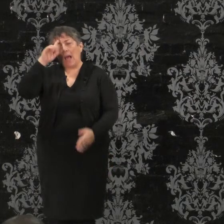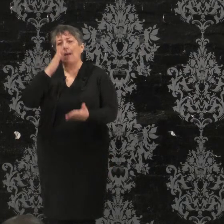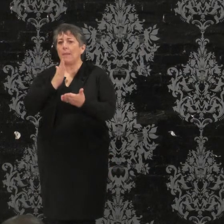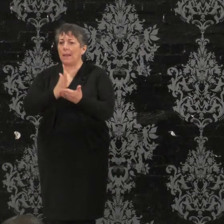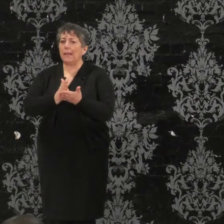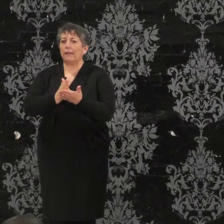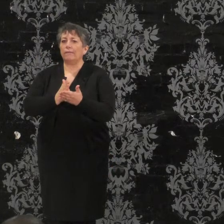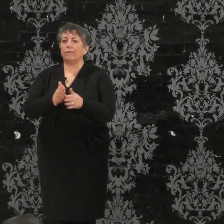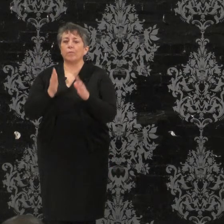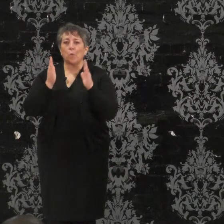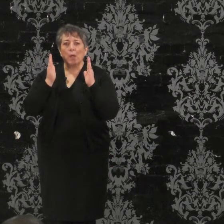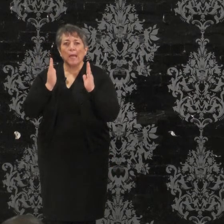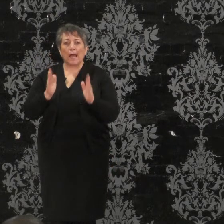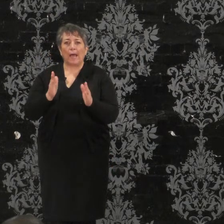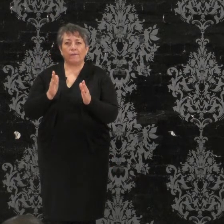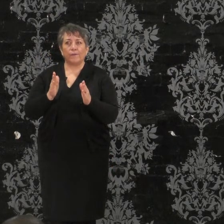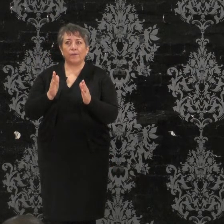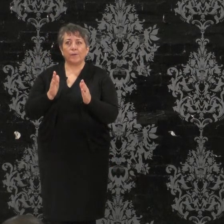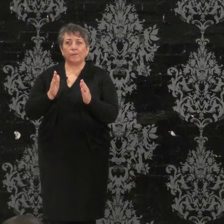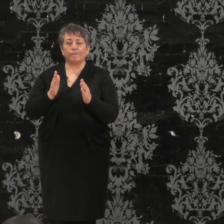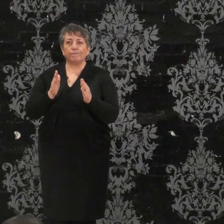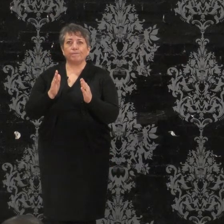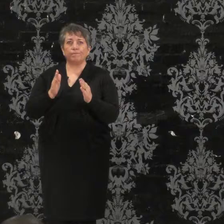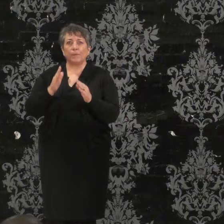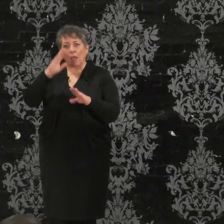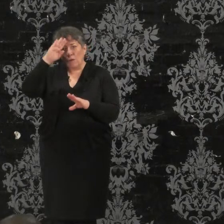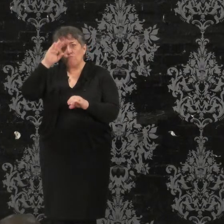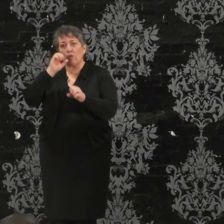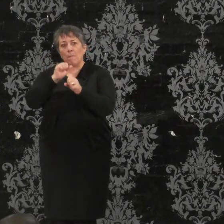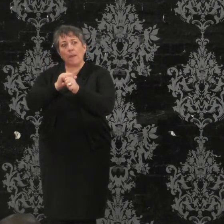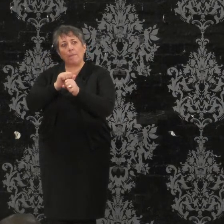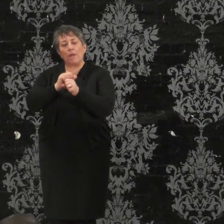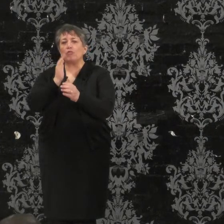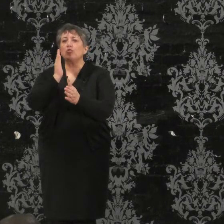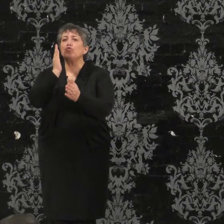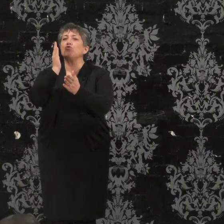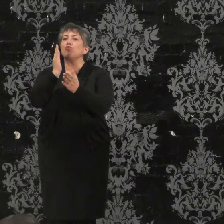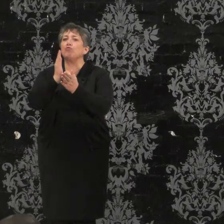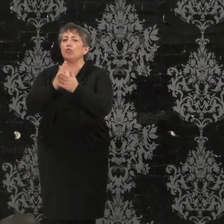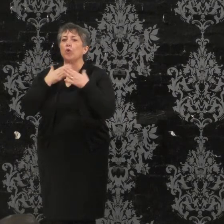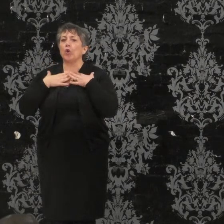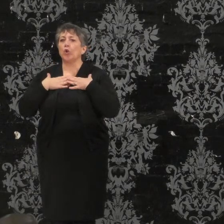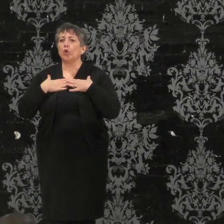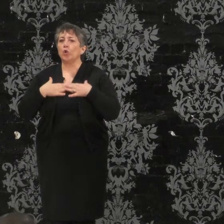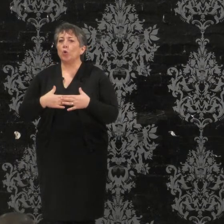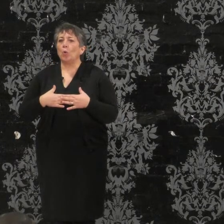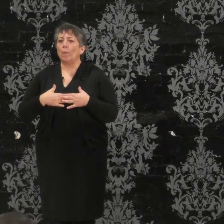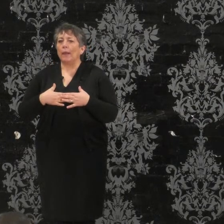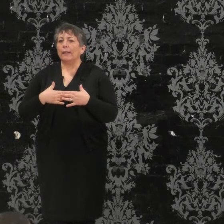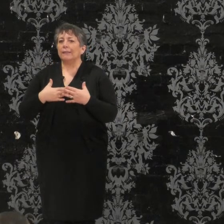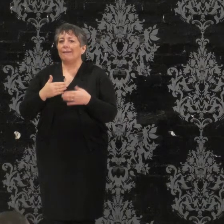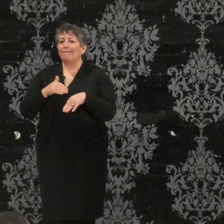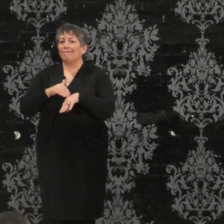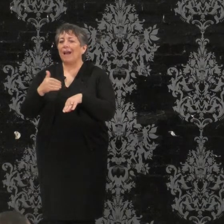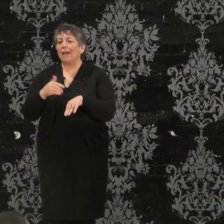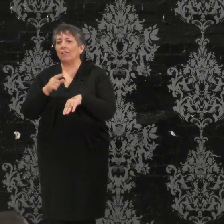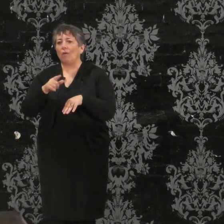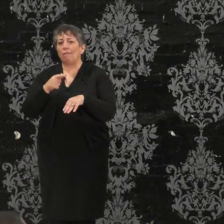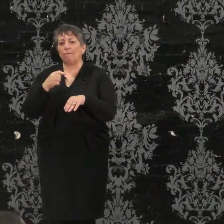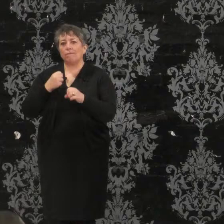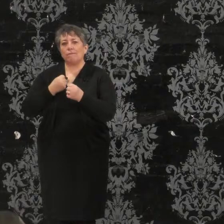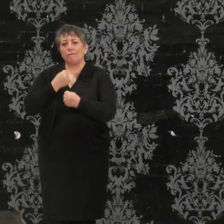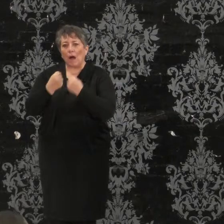minds the true human cost of violence and to use it to drive us to work